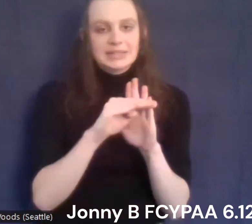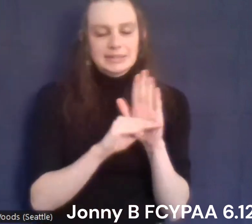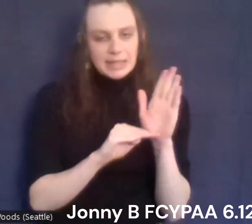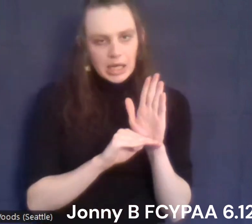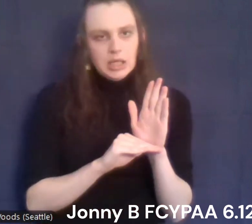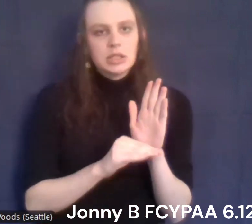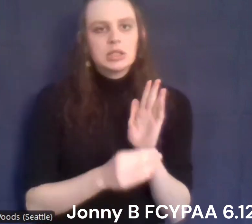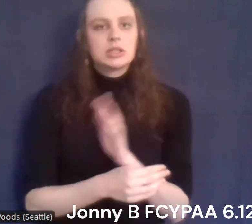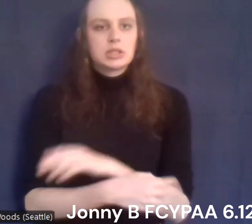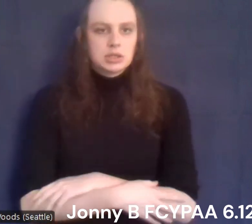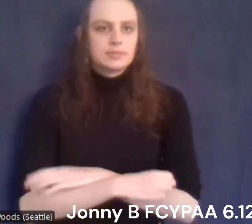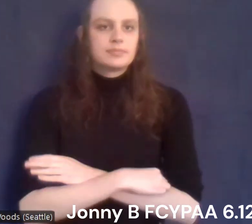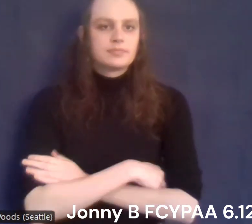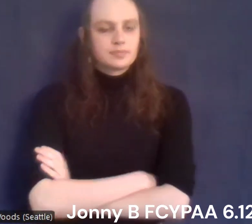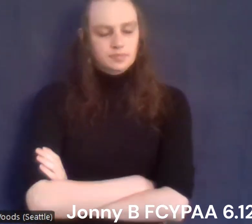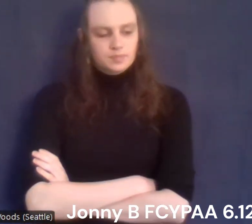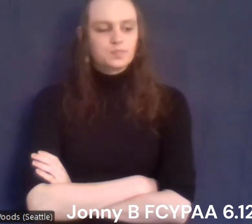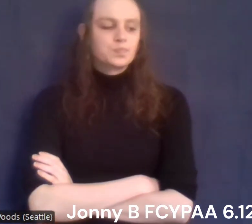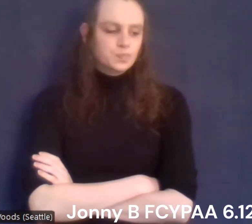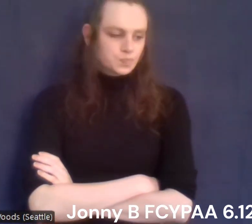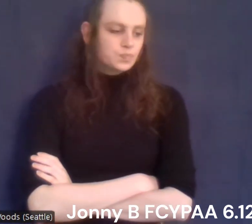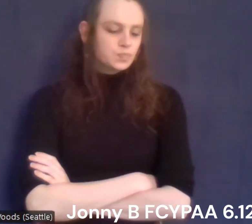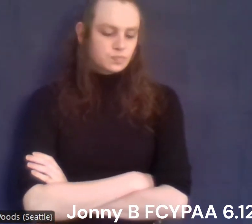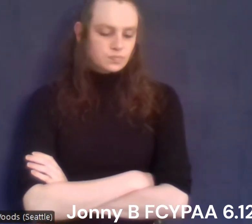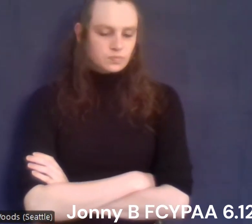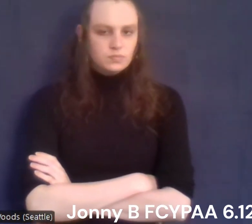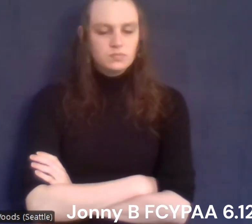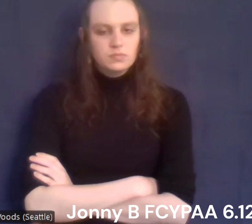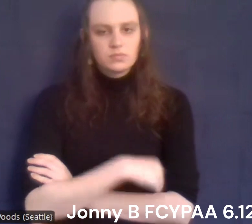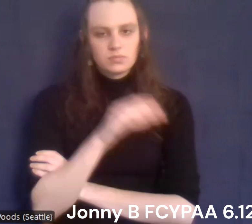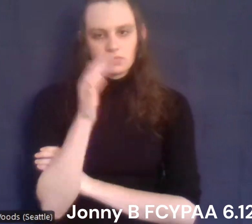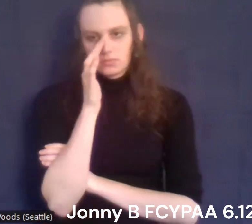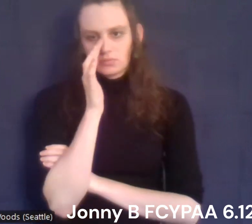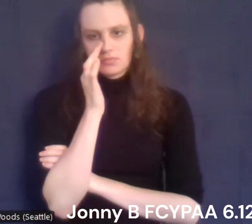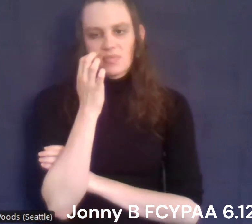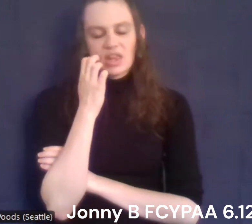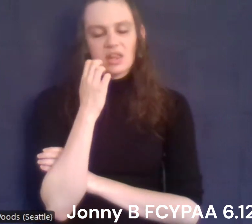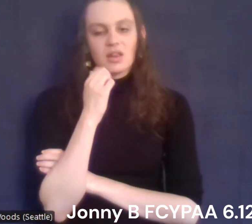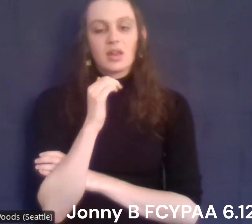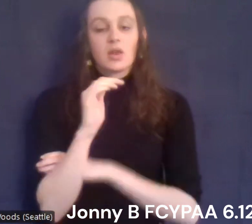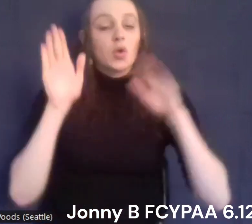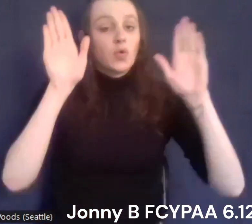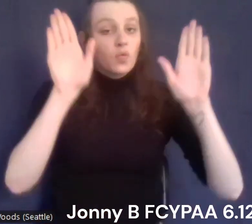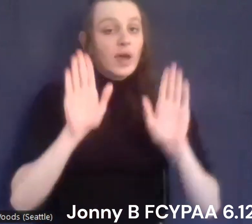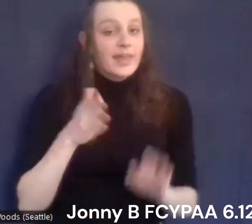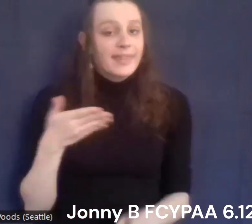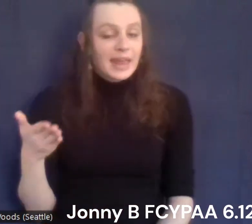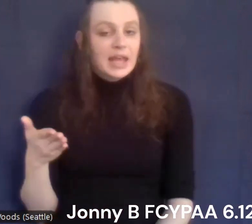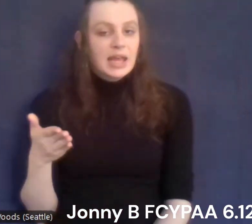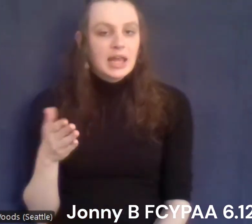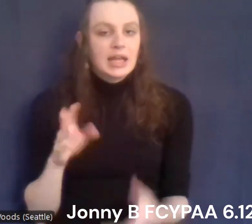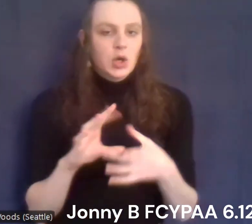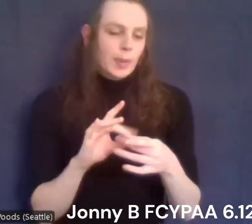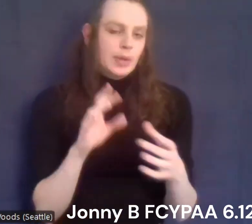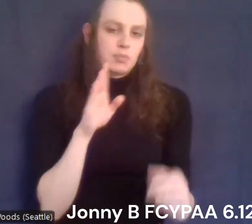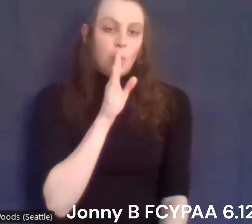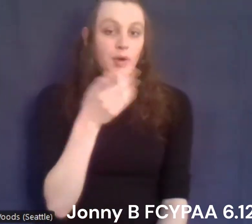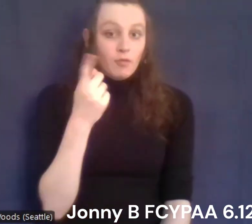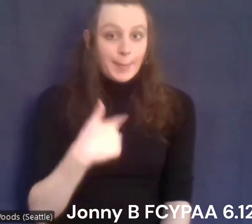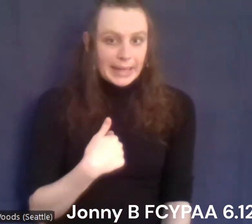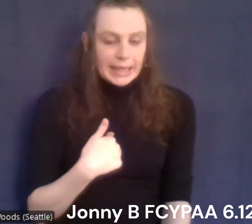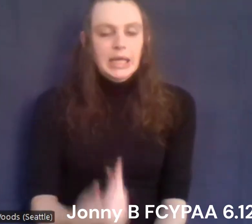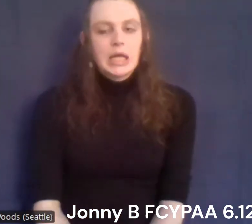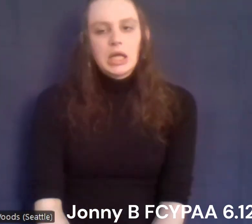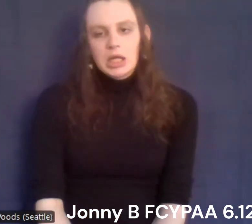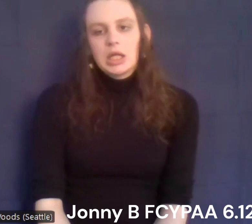yeah, I can just, the greatest thing with being kind of sober for me is